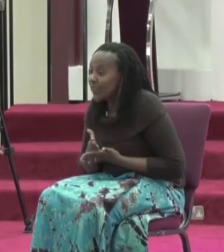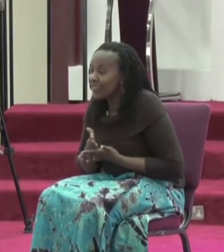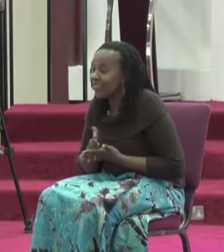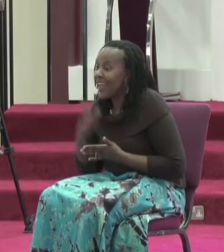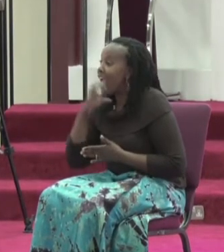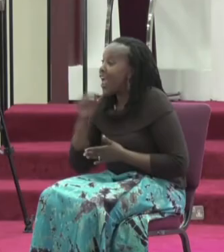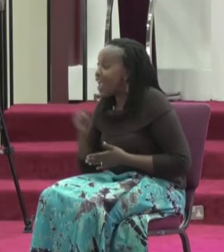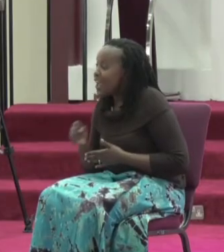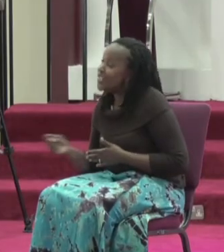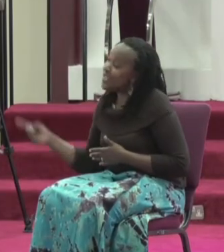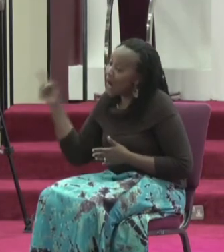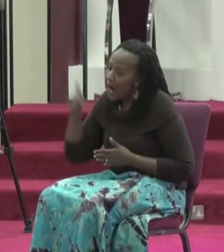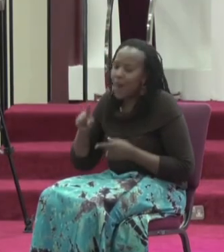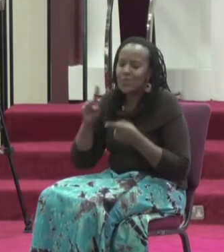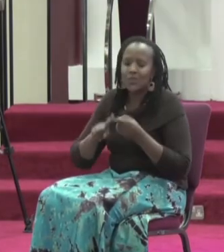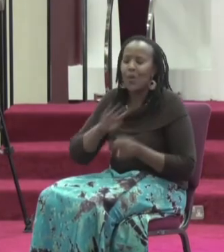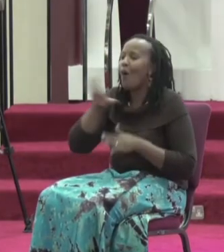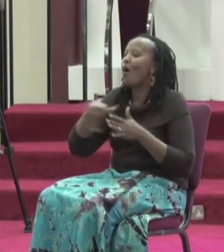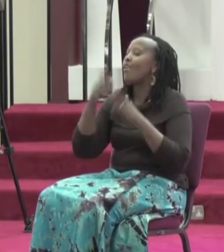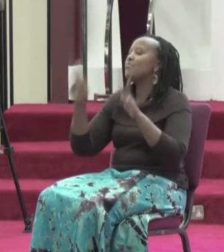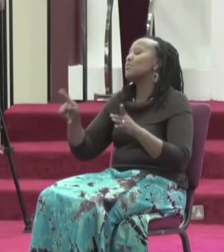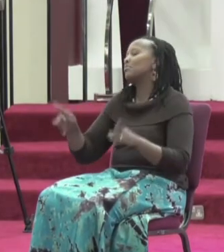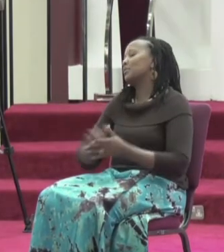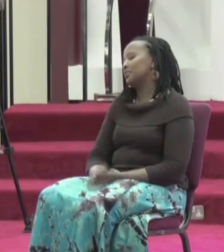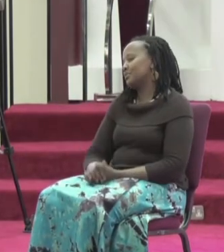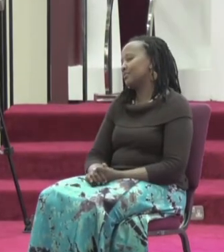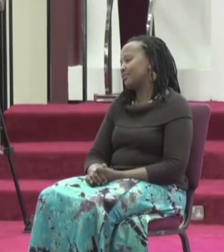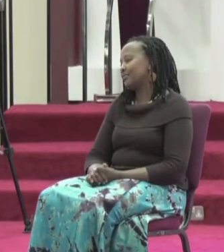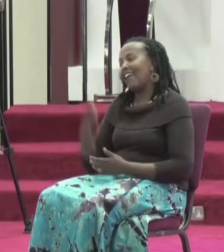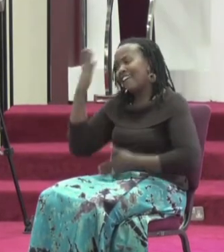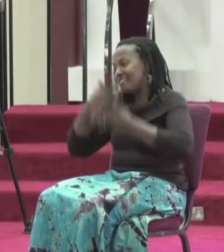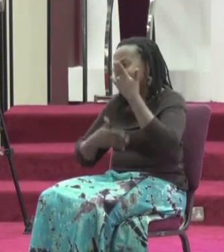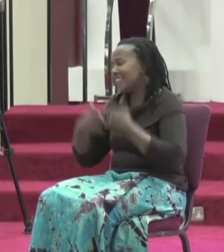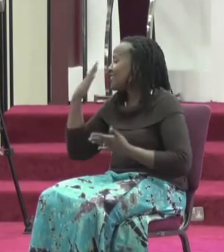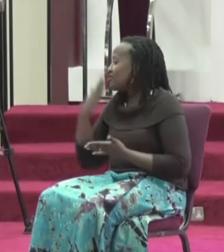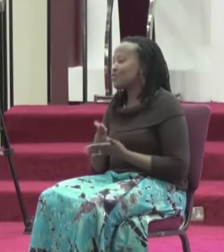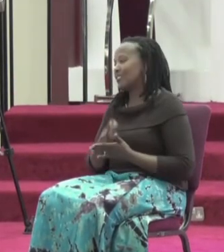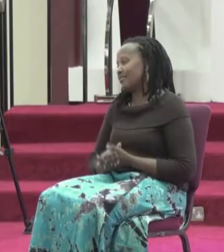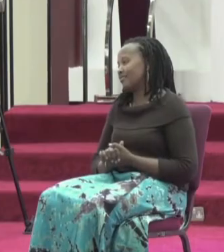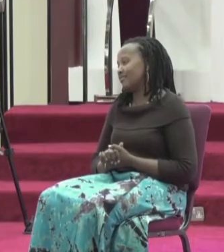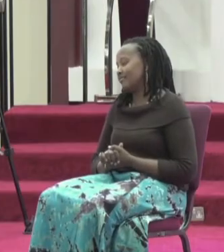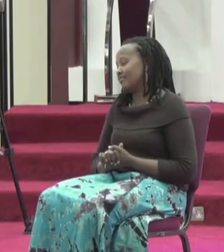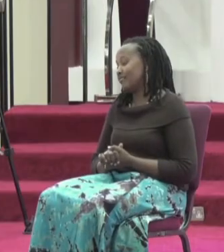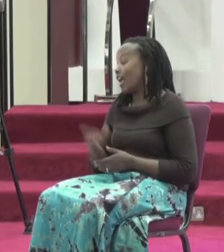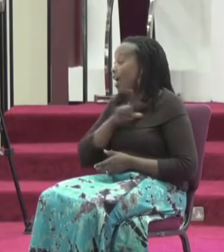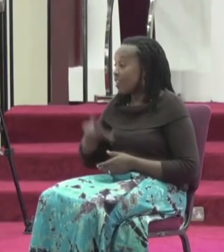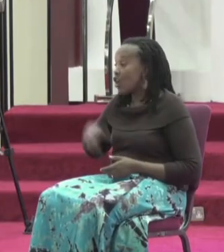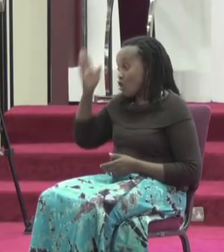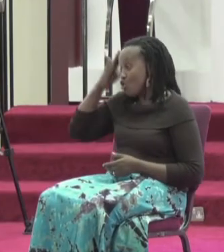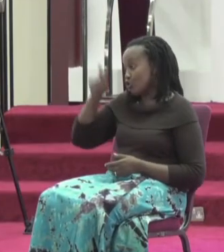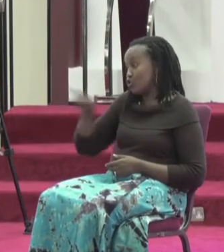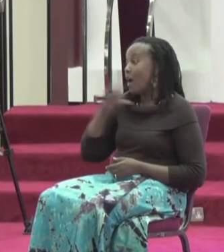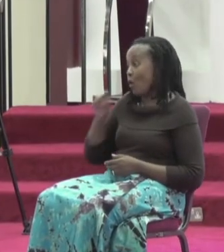Age comes upon every one of us. Just face. God knows that you are old. In fact, very